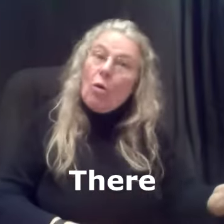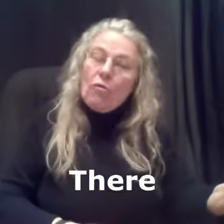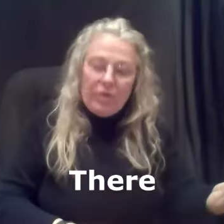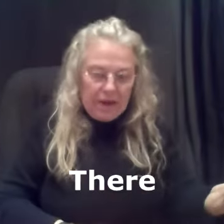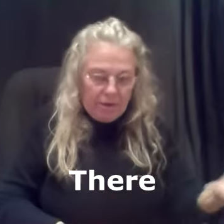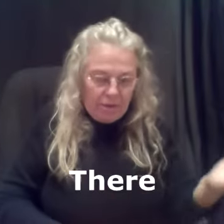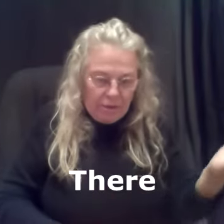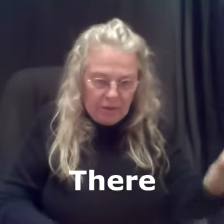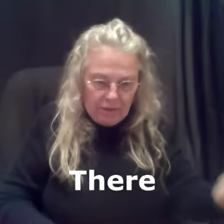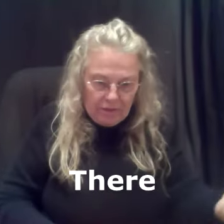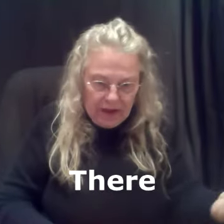there. There.